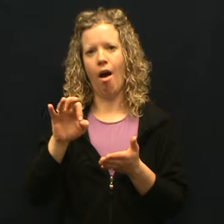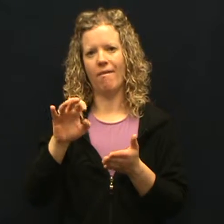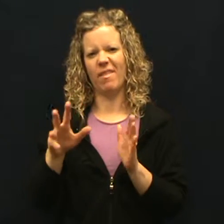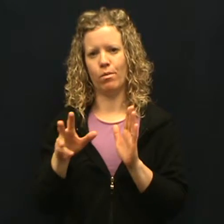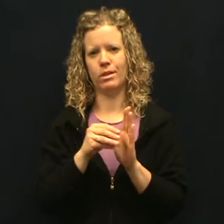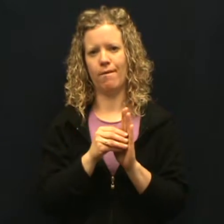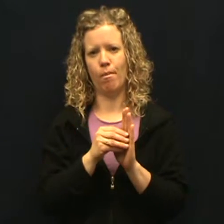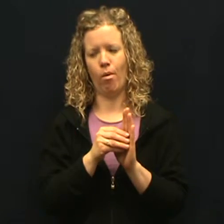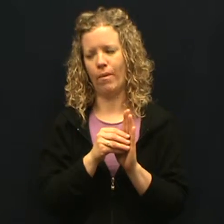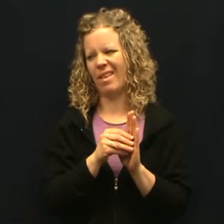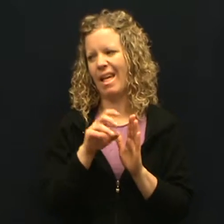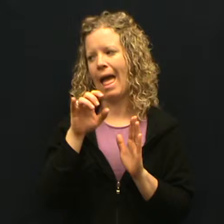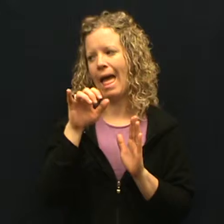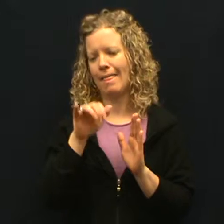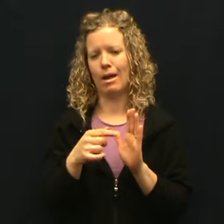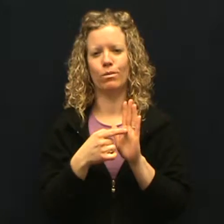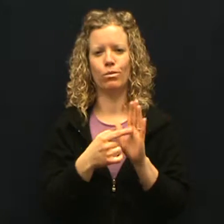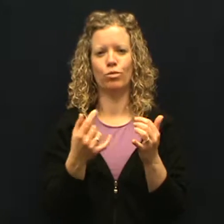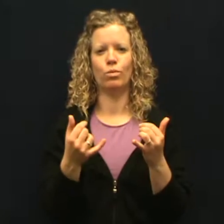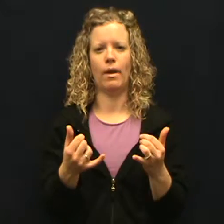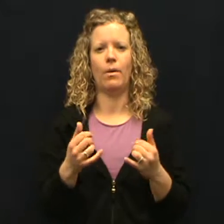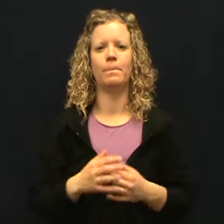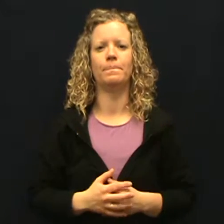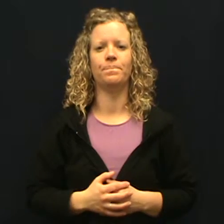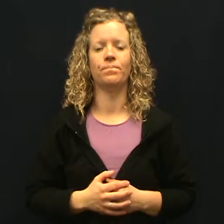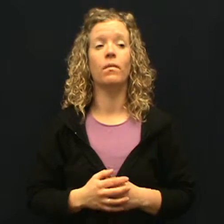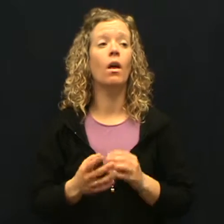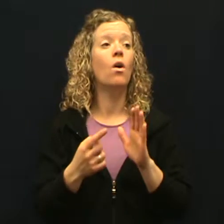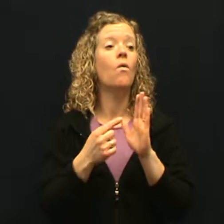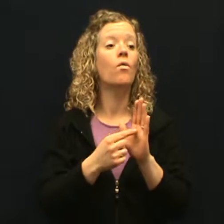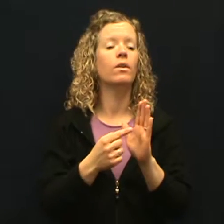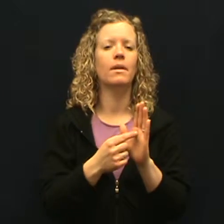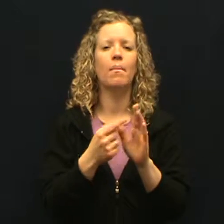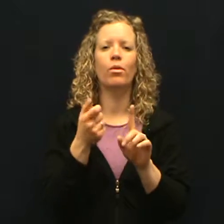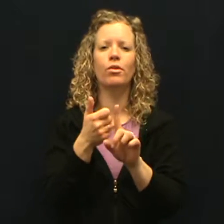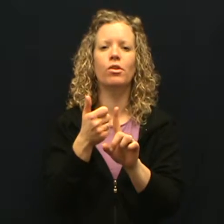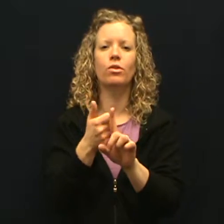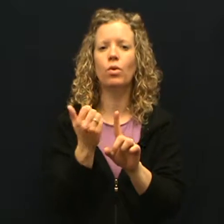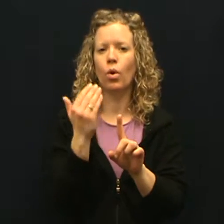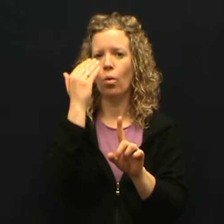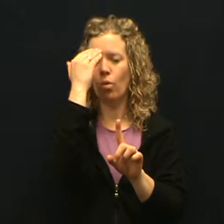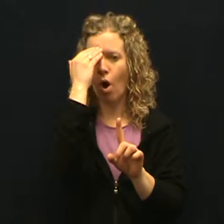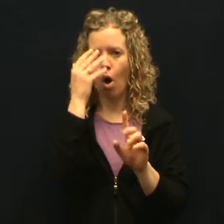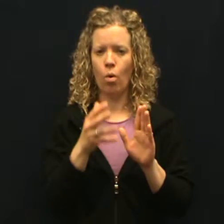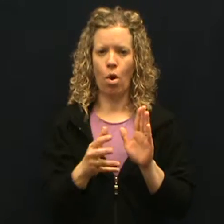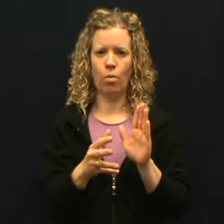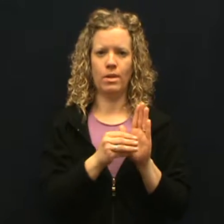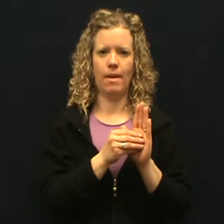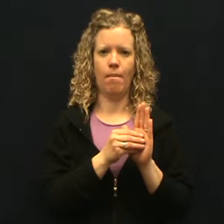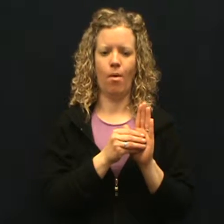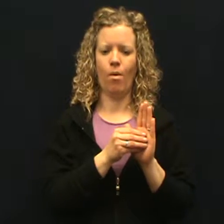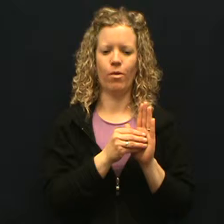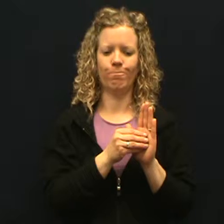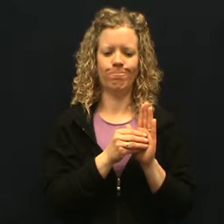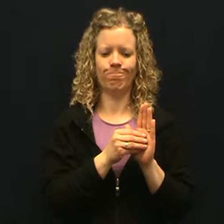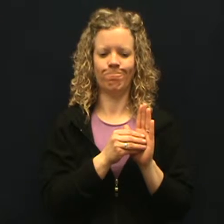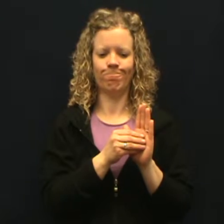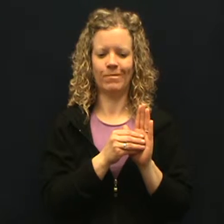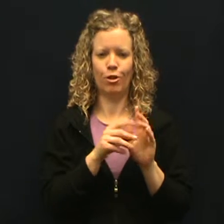on this side. So now, let's say for example, you know a particular receivable is not going to be collectible. Let's say you have a